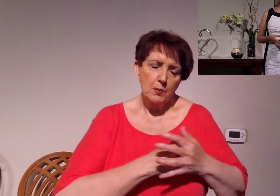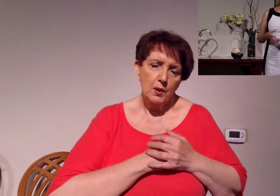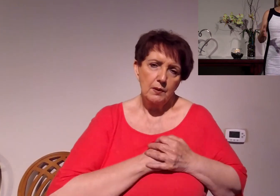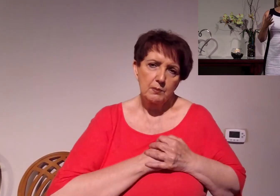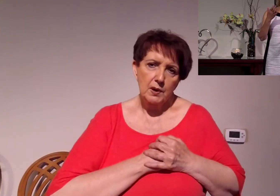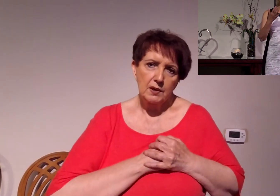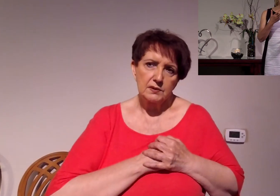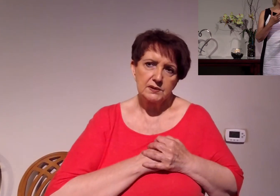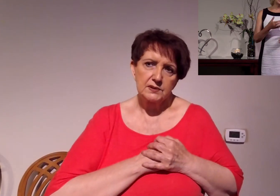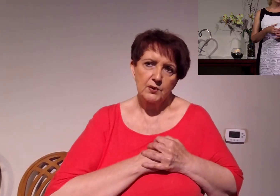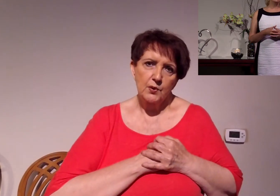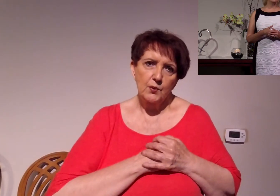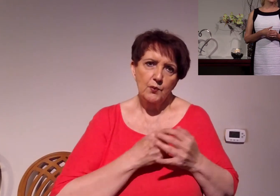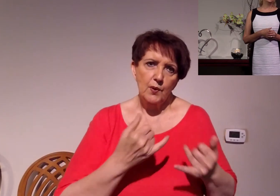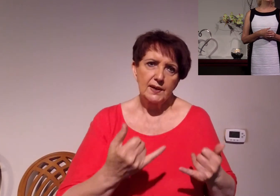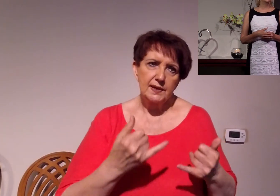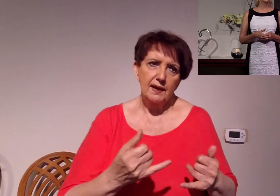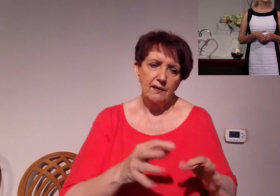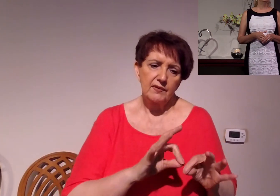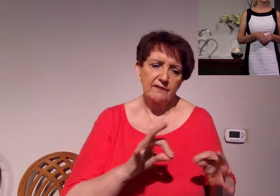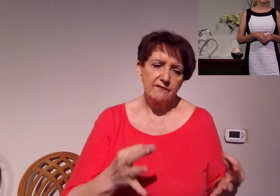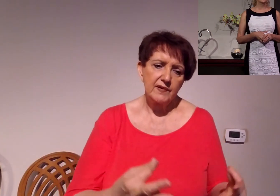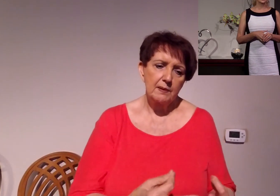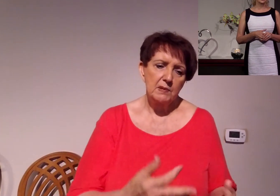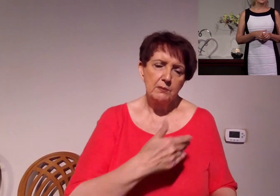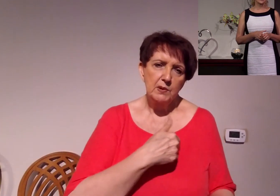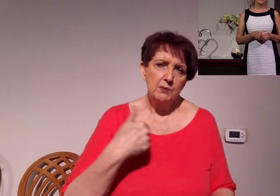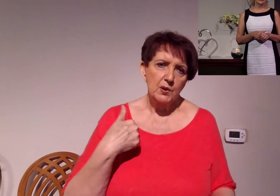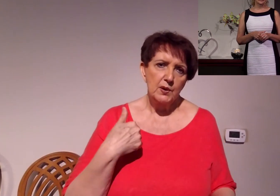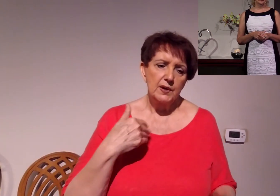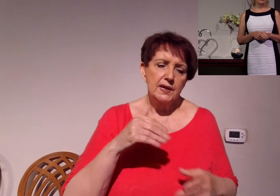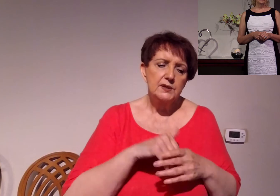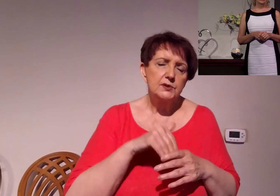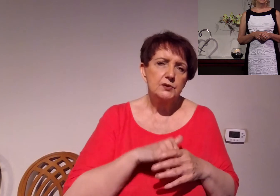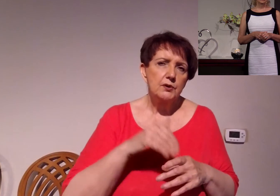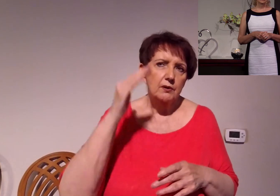friend, right now, that family member into your own consciousness.